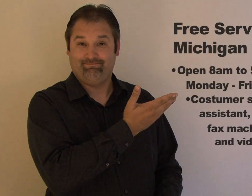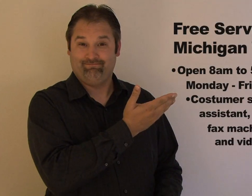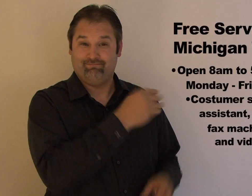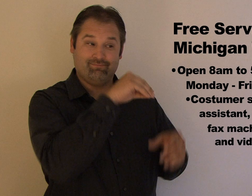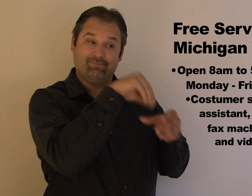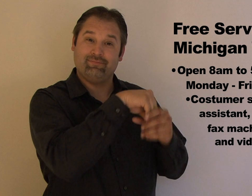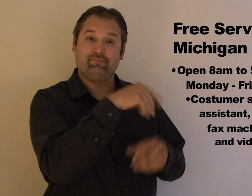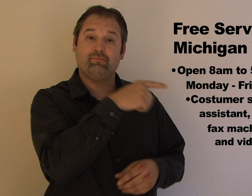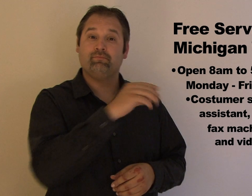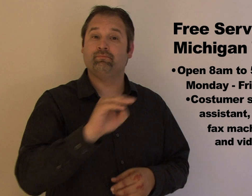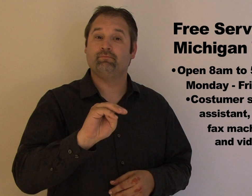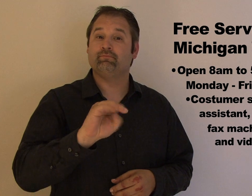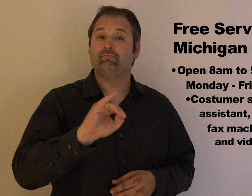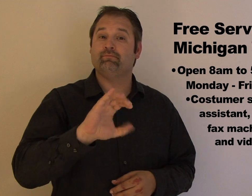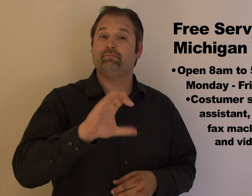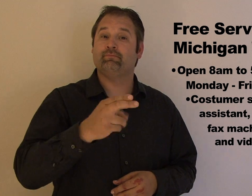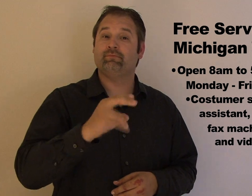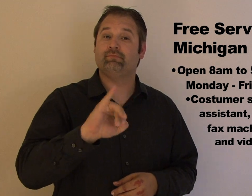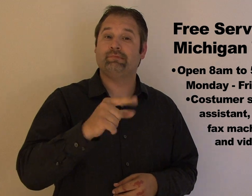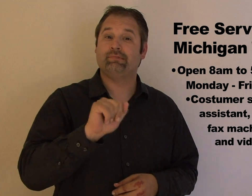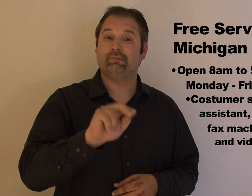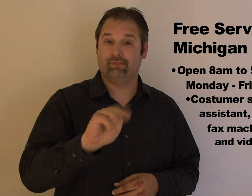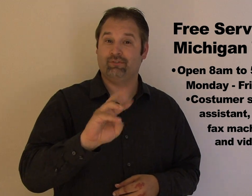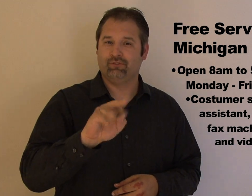Within Michigan Works, there are many free services.